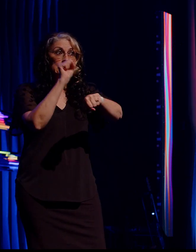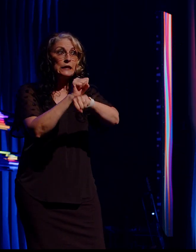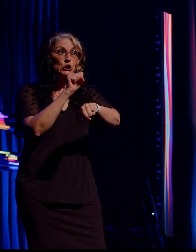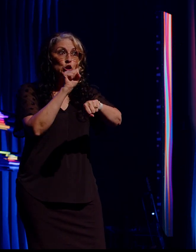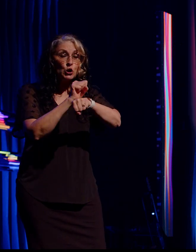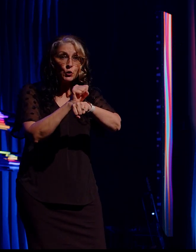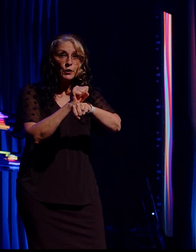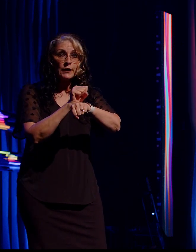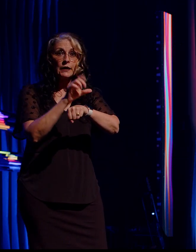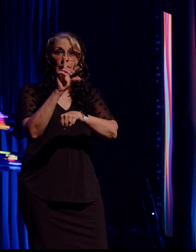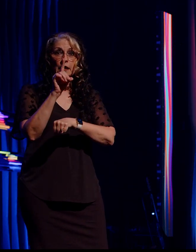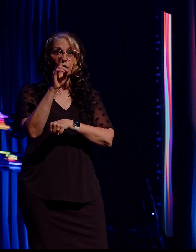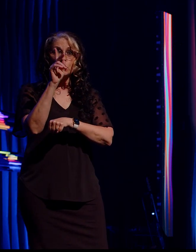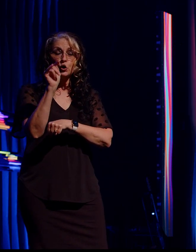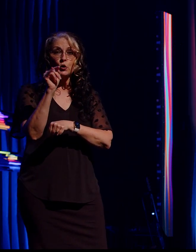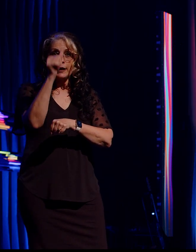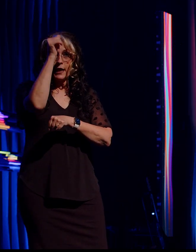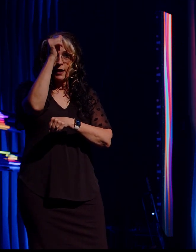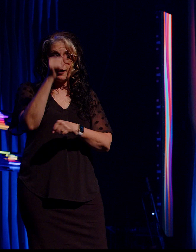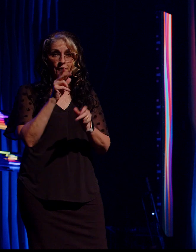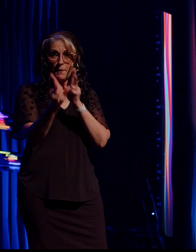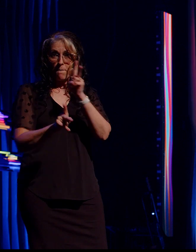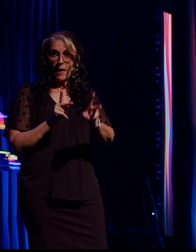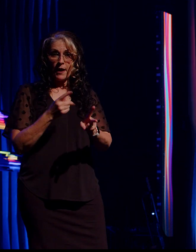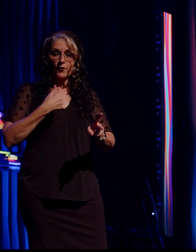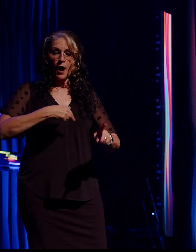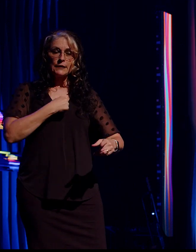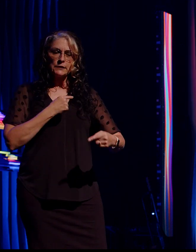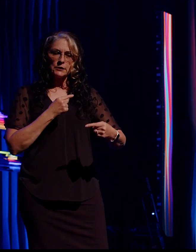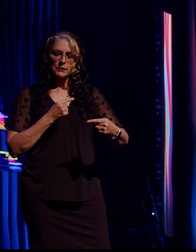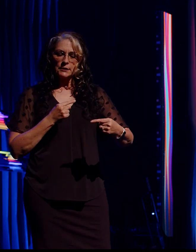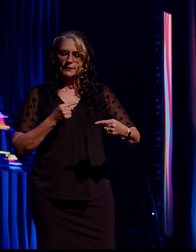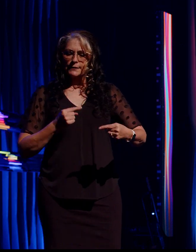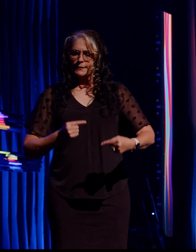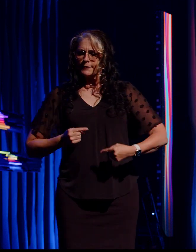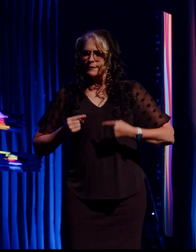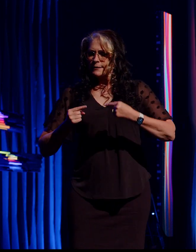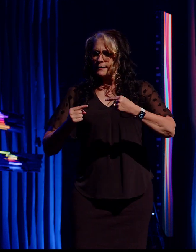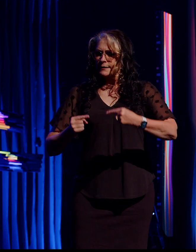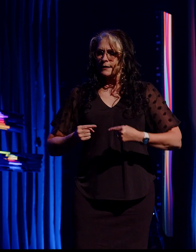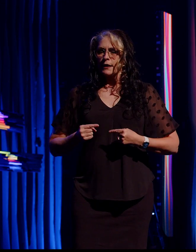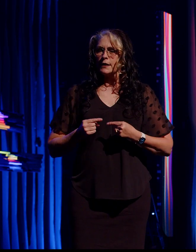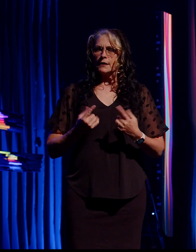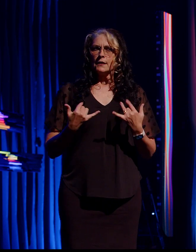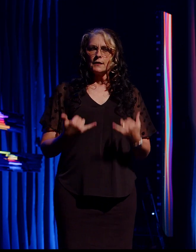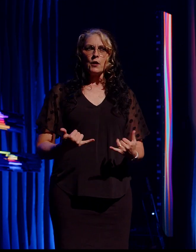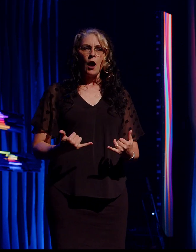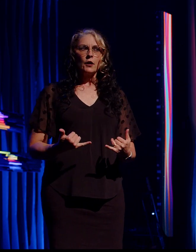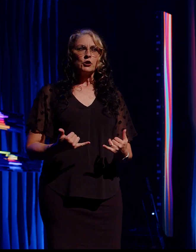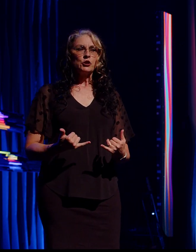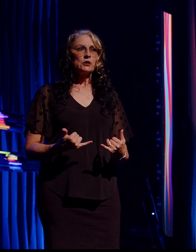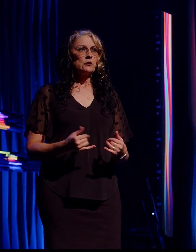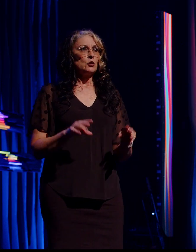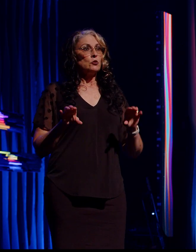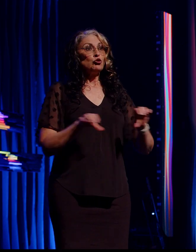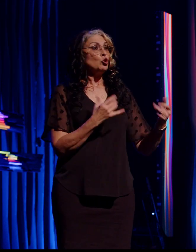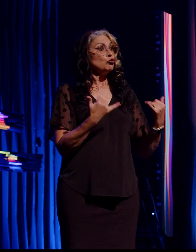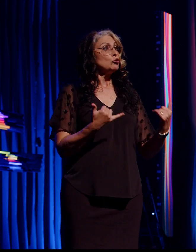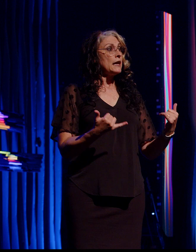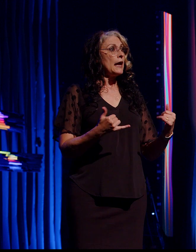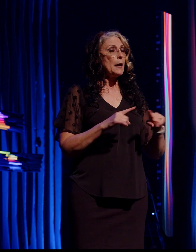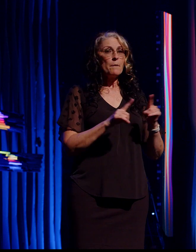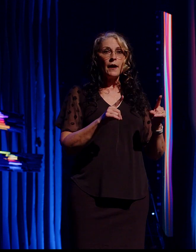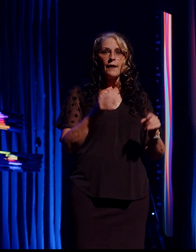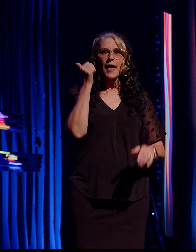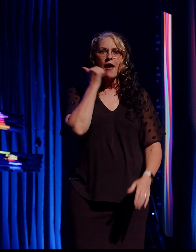man. It's something for us to wrestle with. It's not something you're just going to arrive at today, but it's something to continue to wrestle with. Lord, what